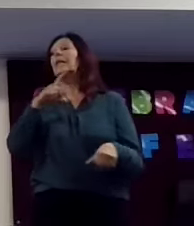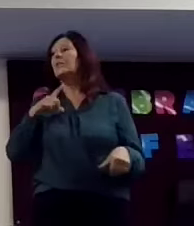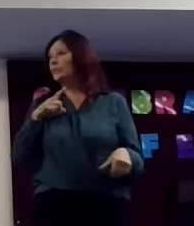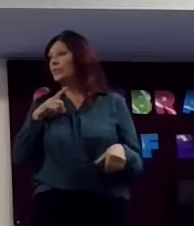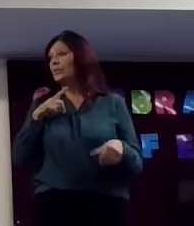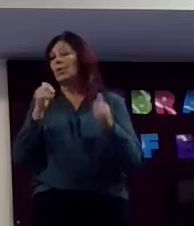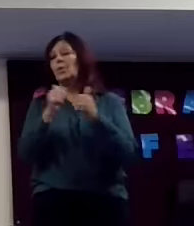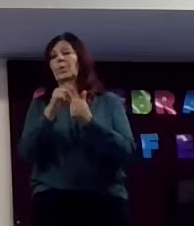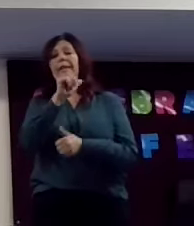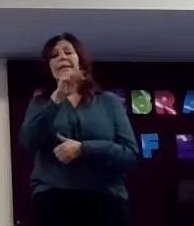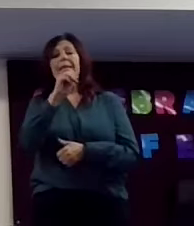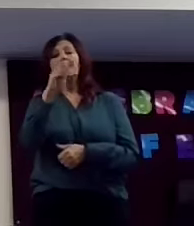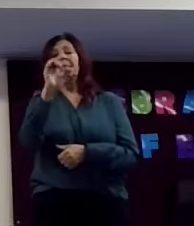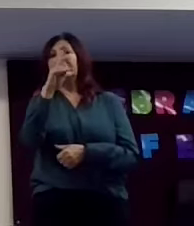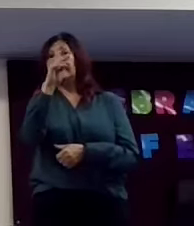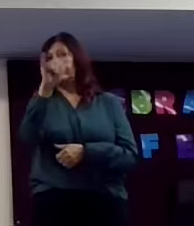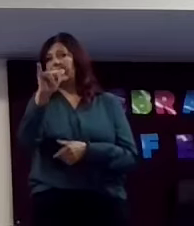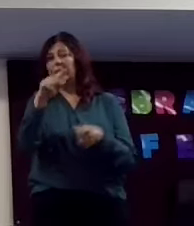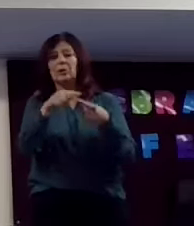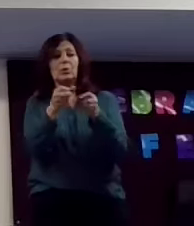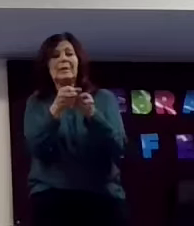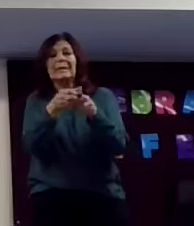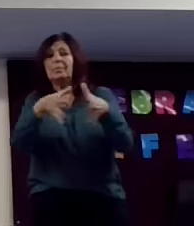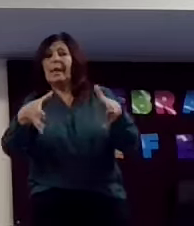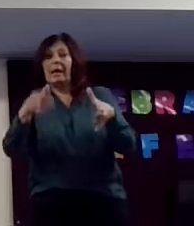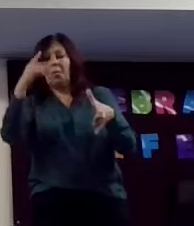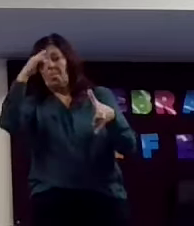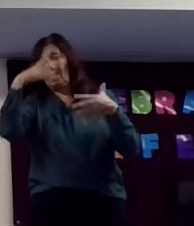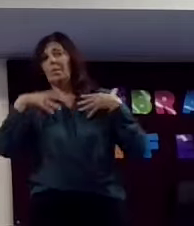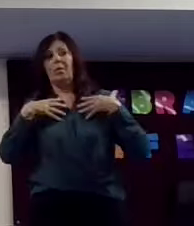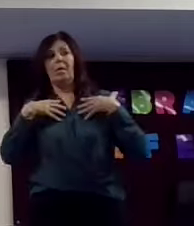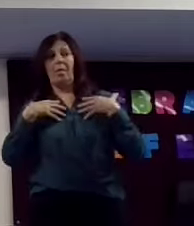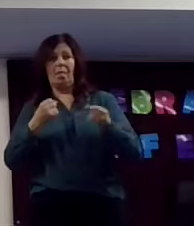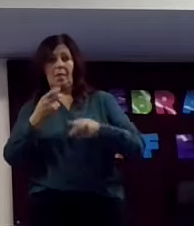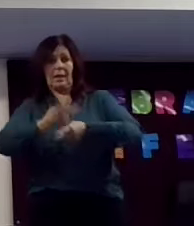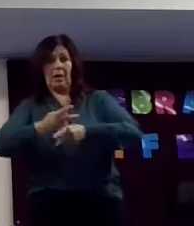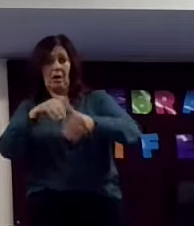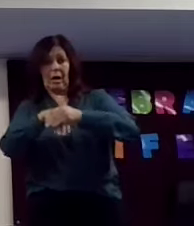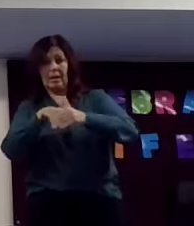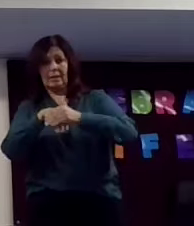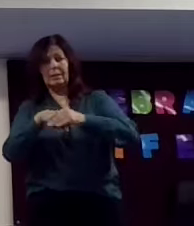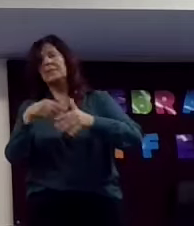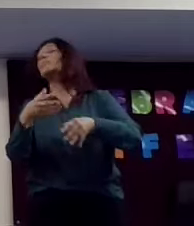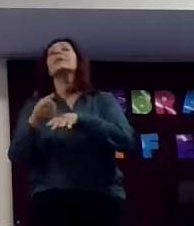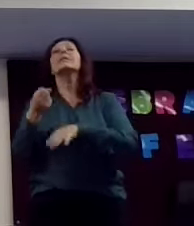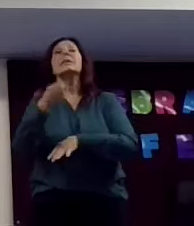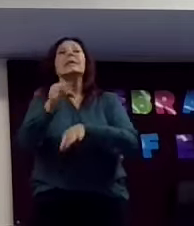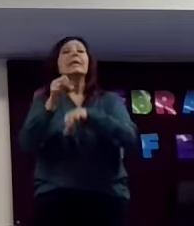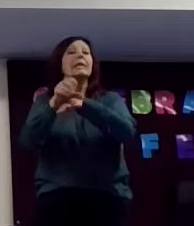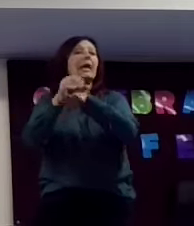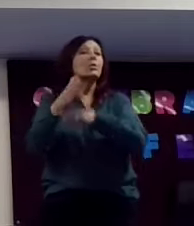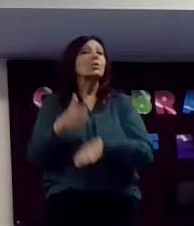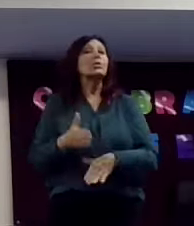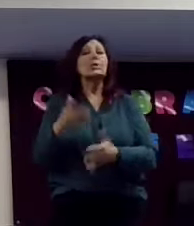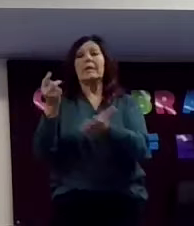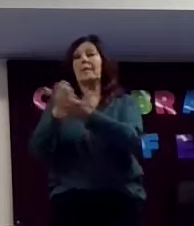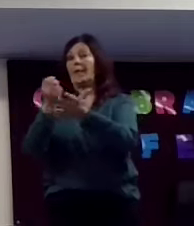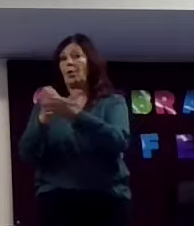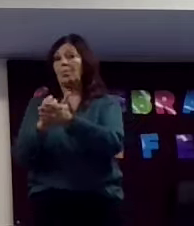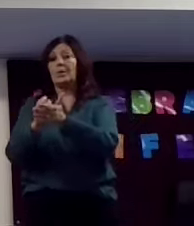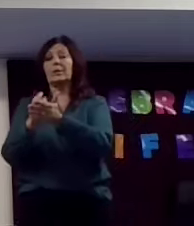legislatively with Tim Kennedy to expand mental health care access by getting mental health counselors, marriage and family therapists, and